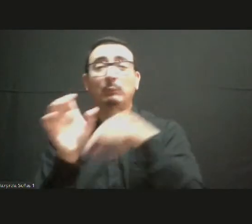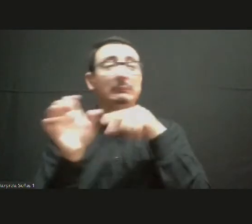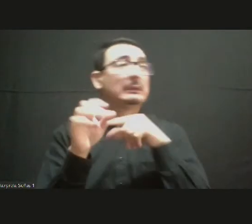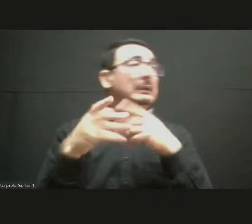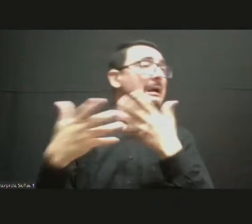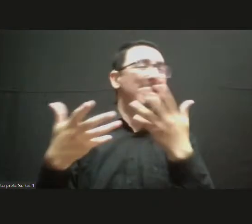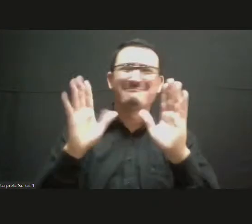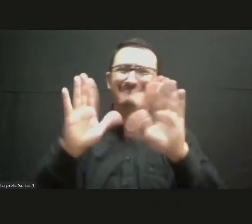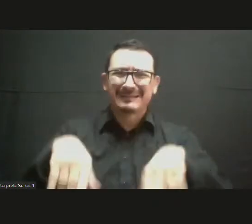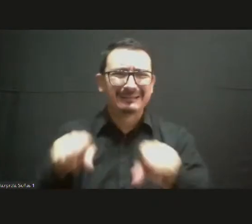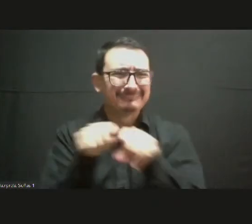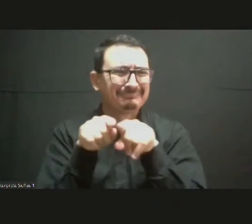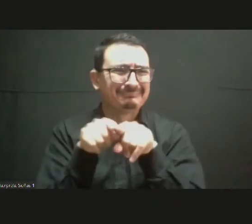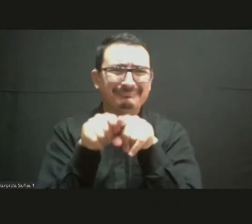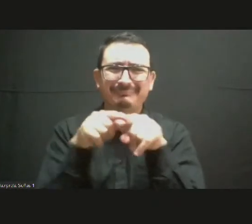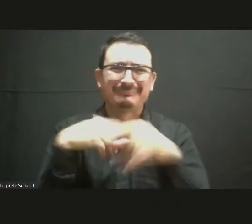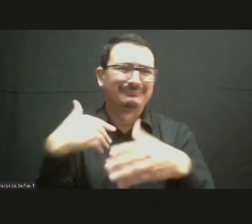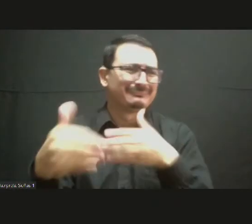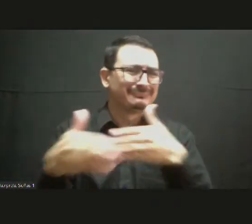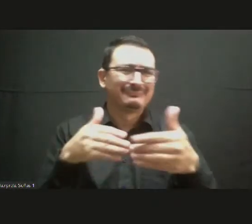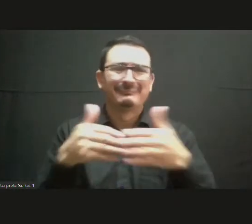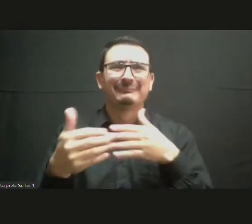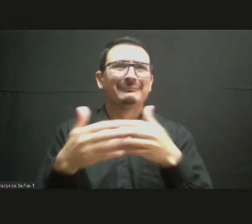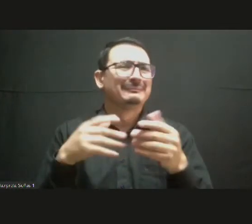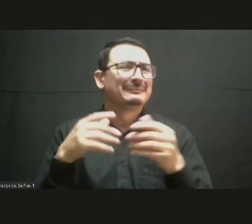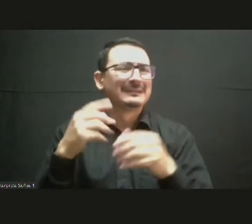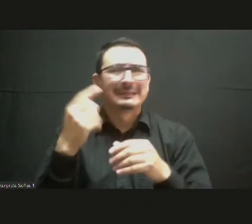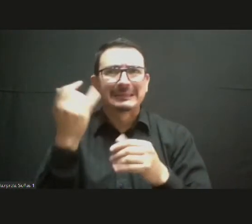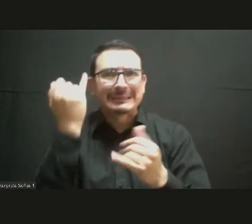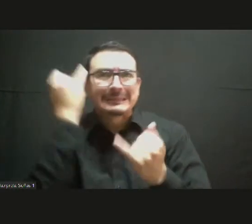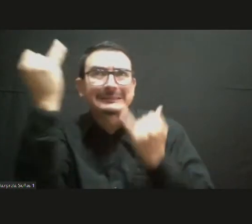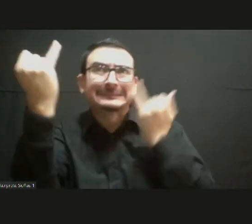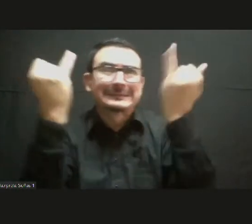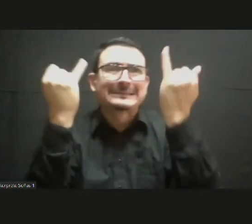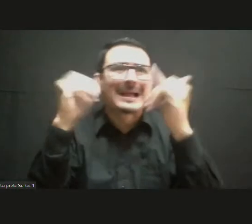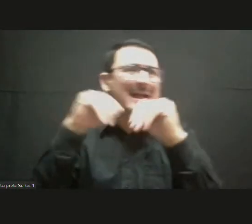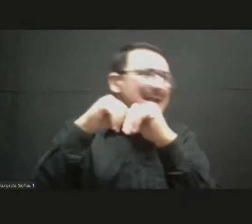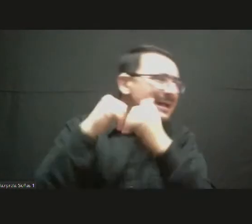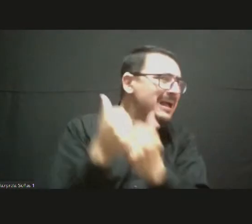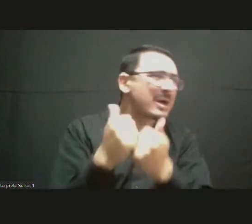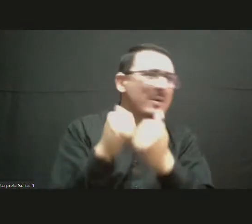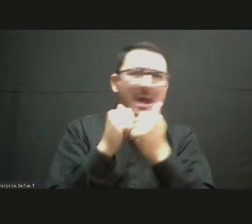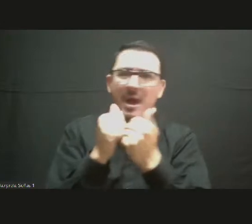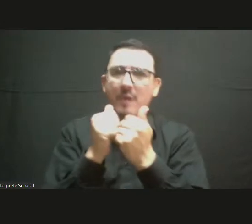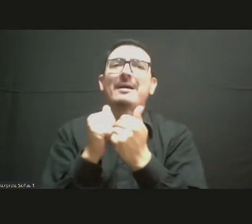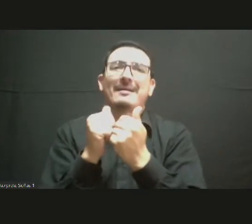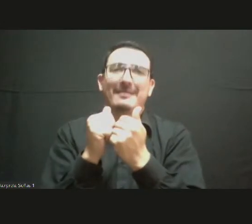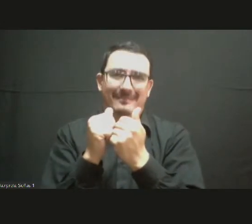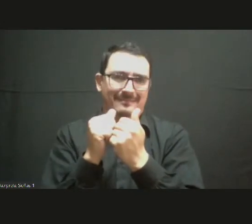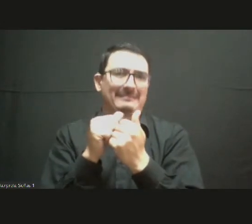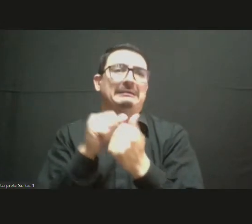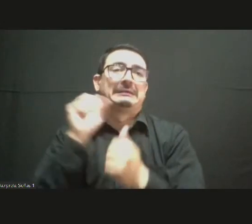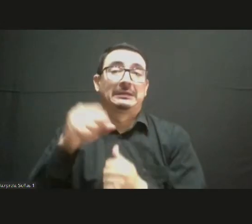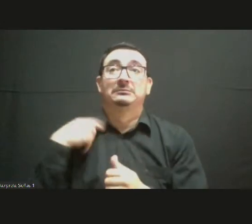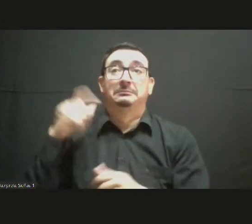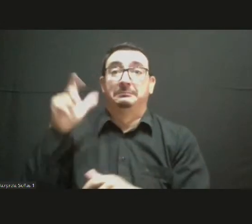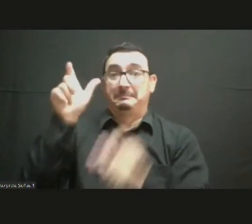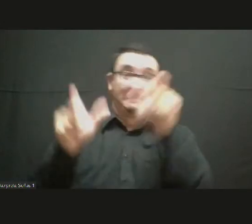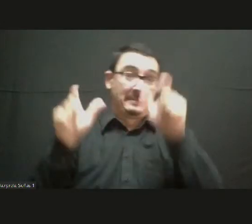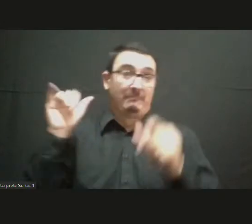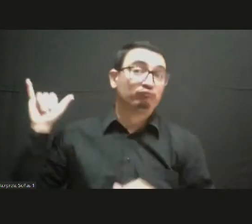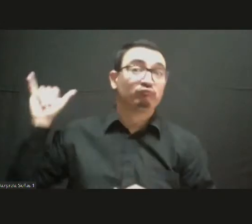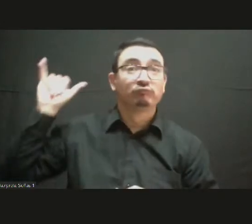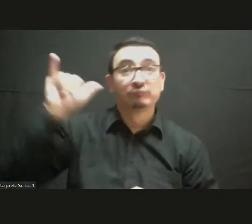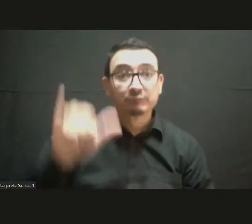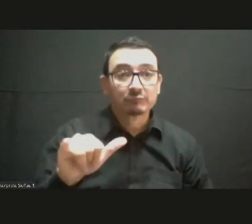interregional air carriers to avert the negative consequences of the global decline in